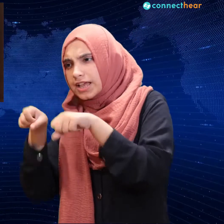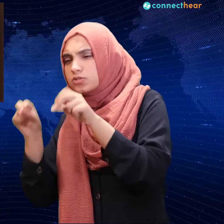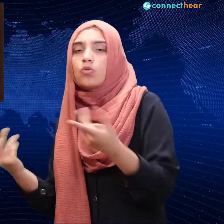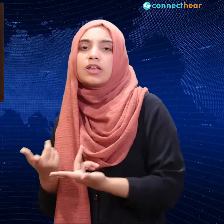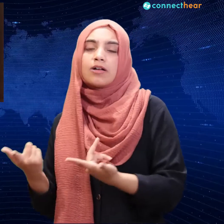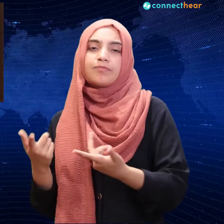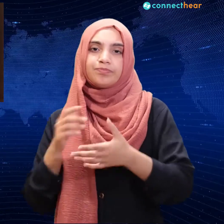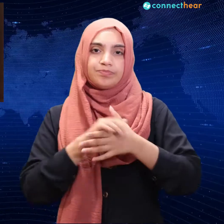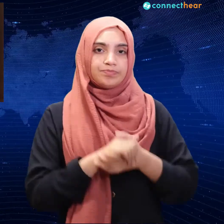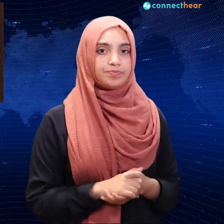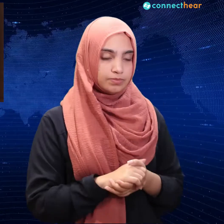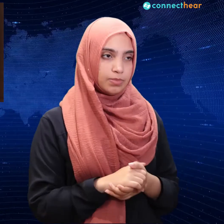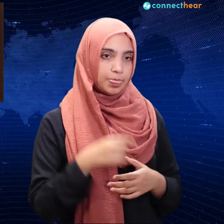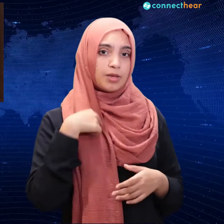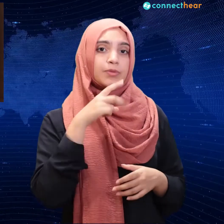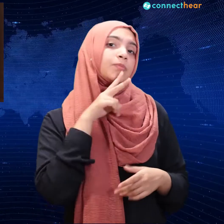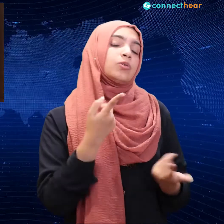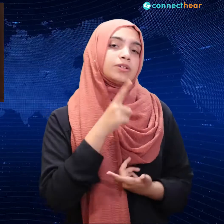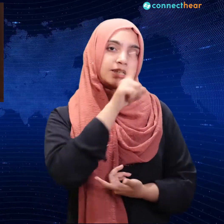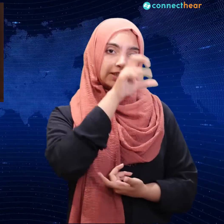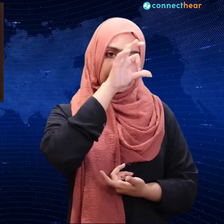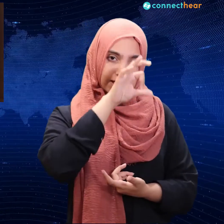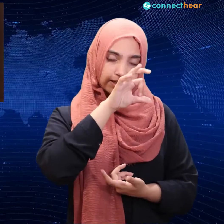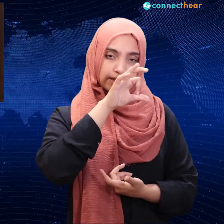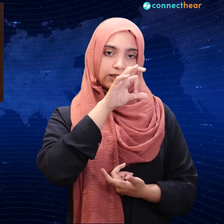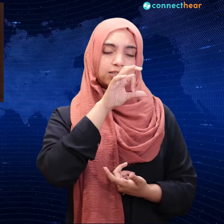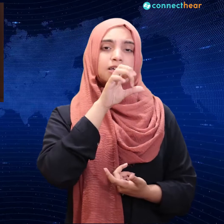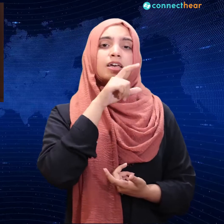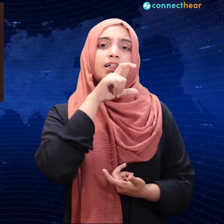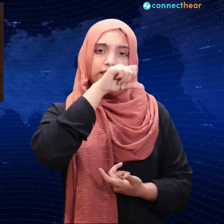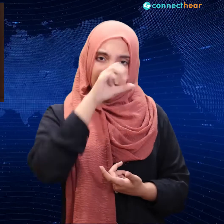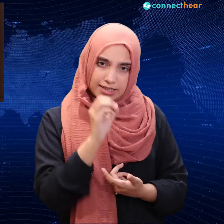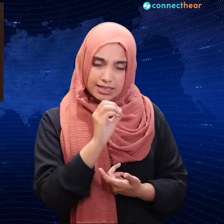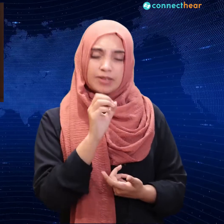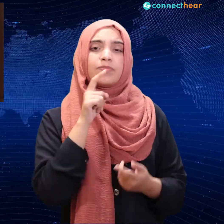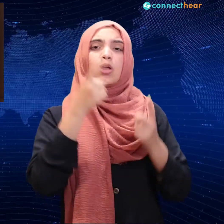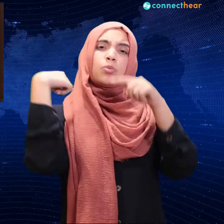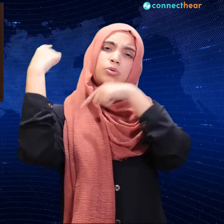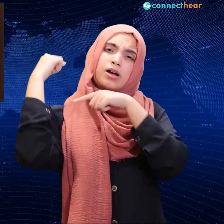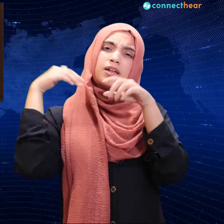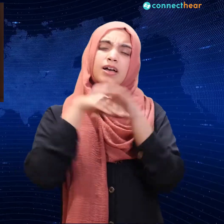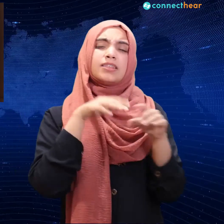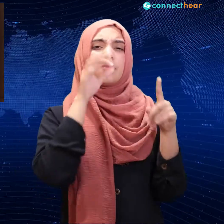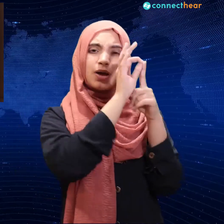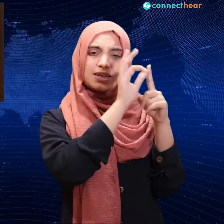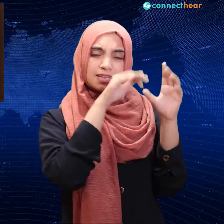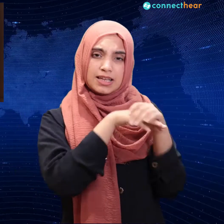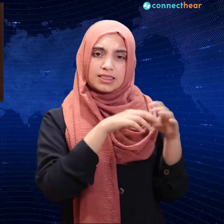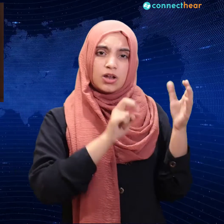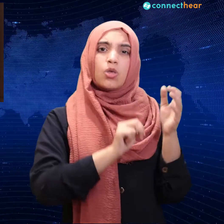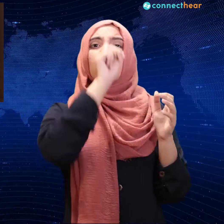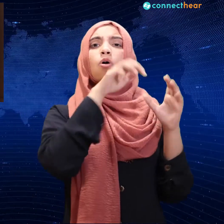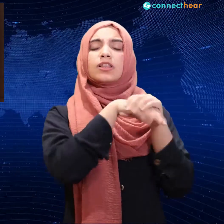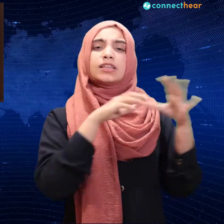Becky, in the 90s, Pakistan backed one of the factions, the other faction, Northern Alliance, or Ahmad Shah